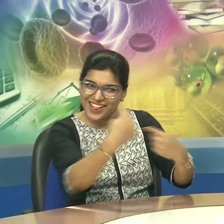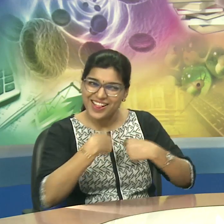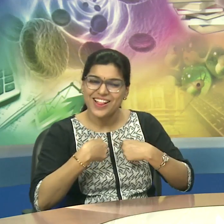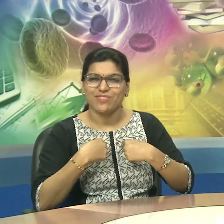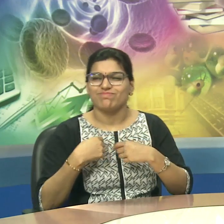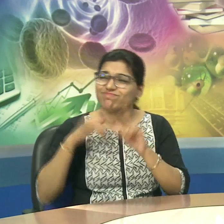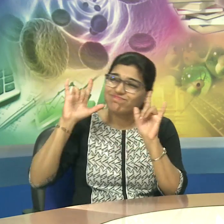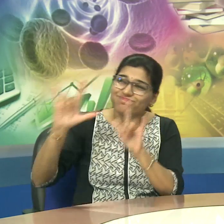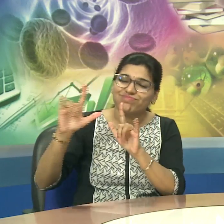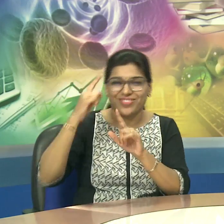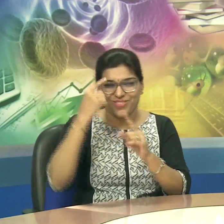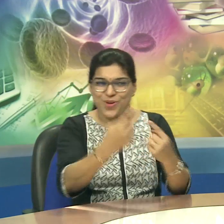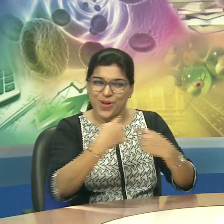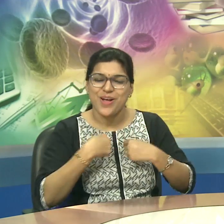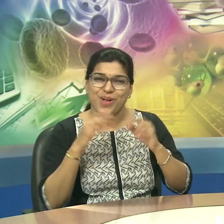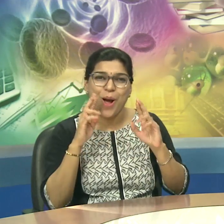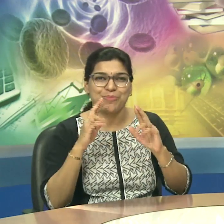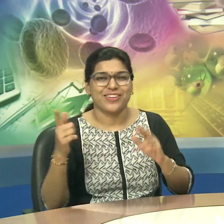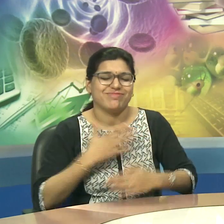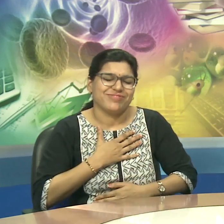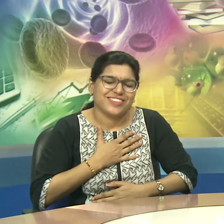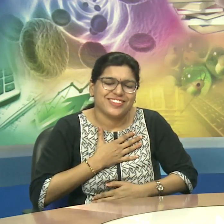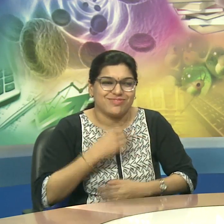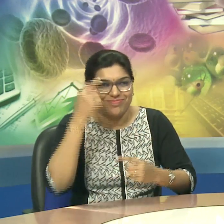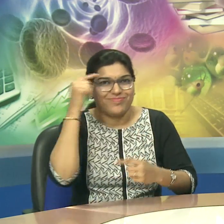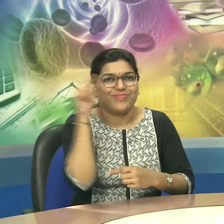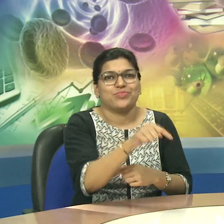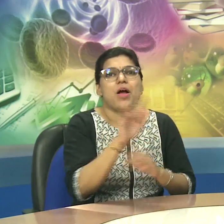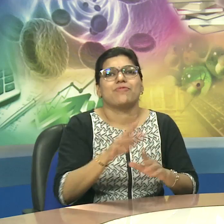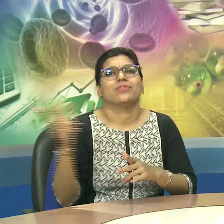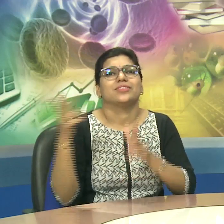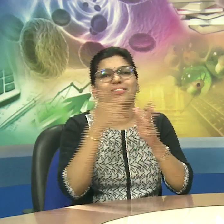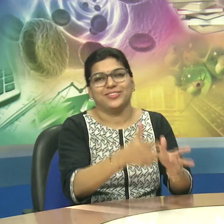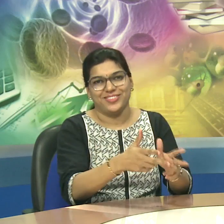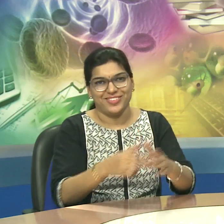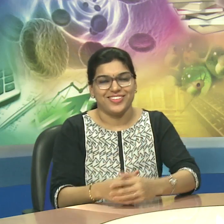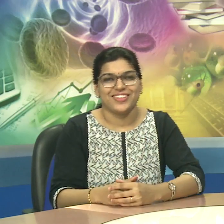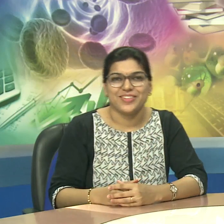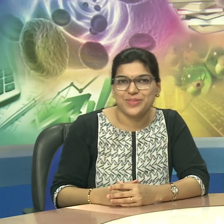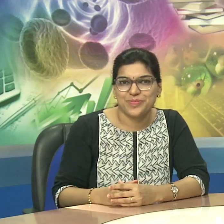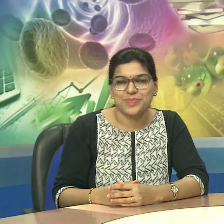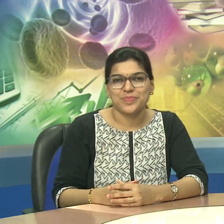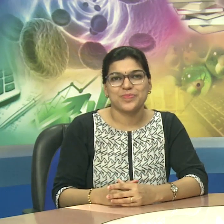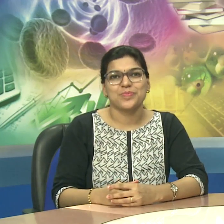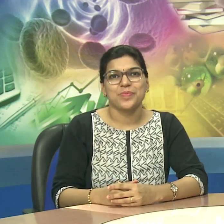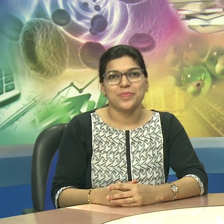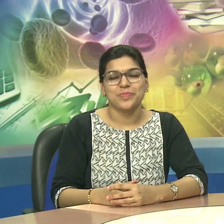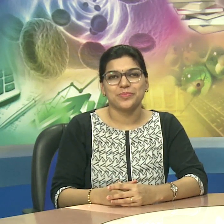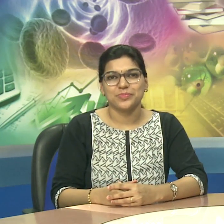she gave a cry of surprise saying, "Look, it is my parrot came back."